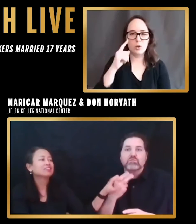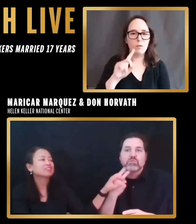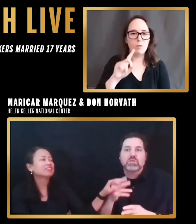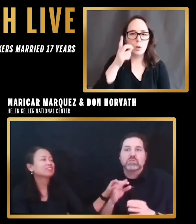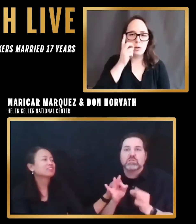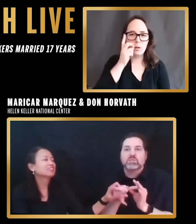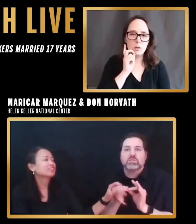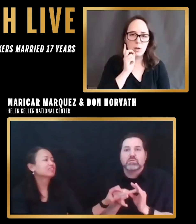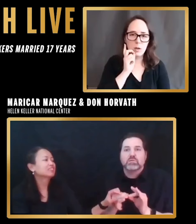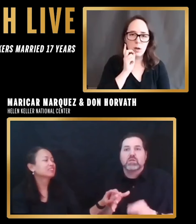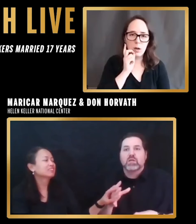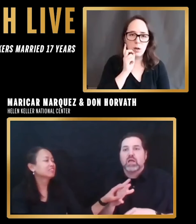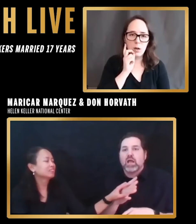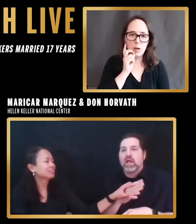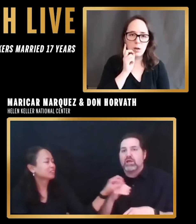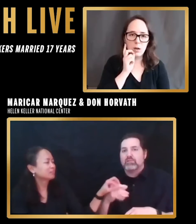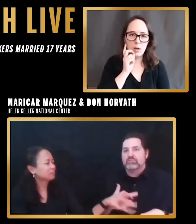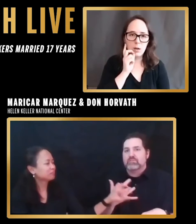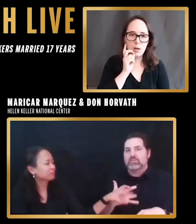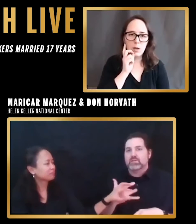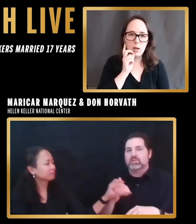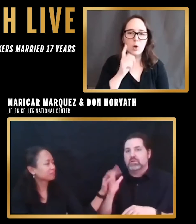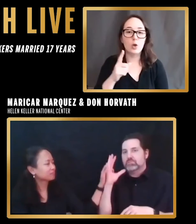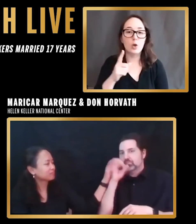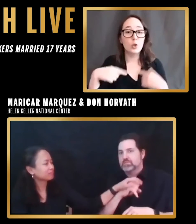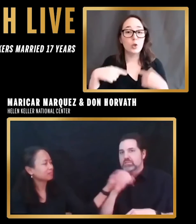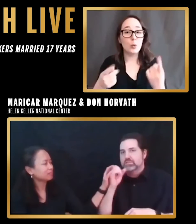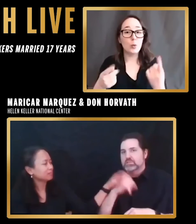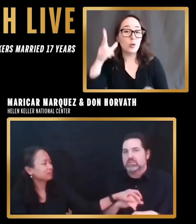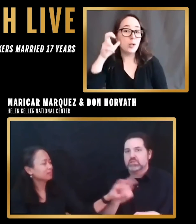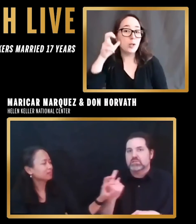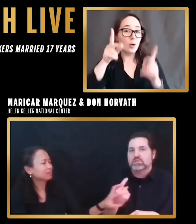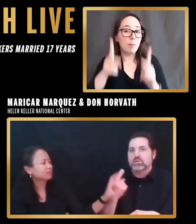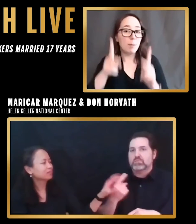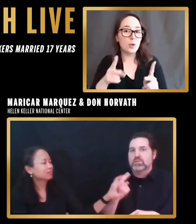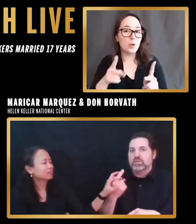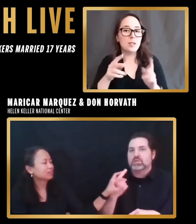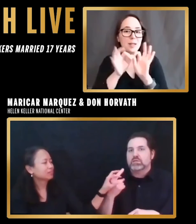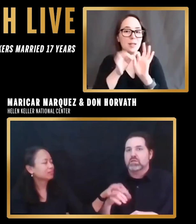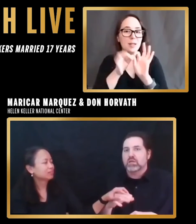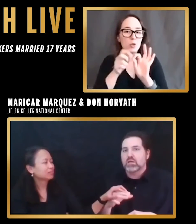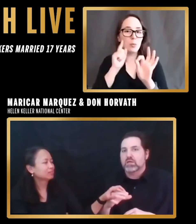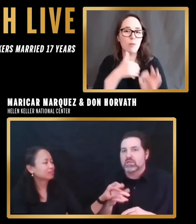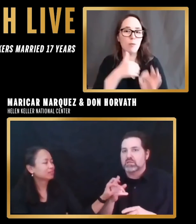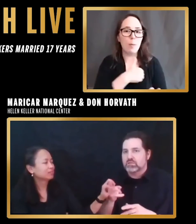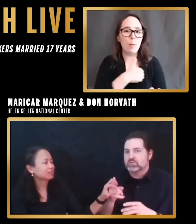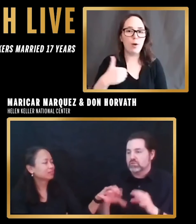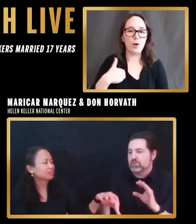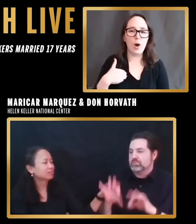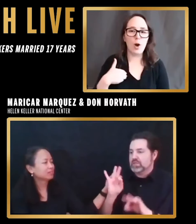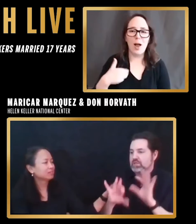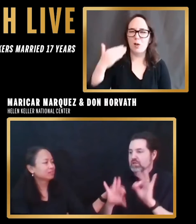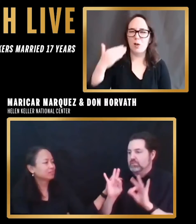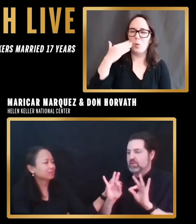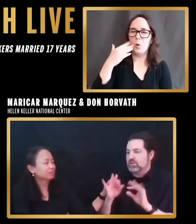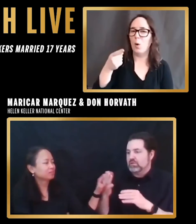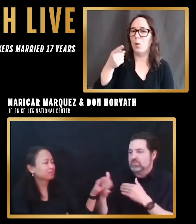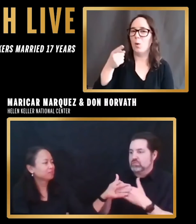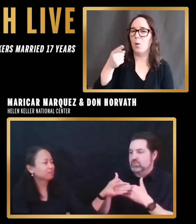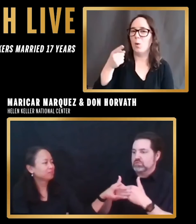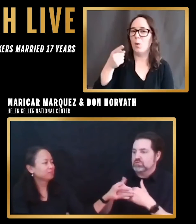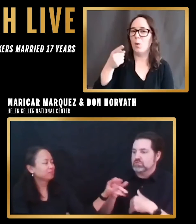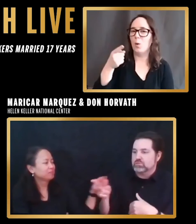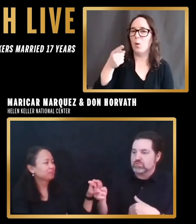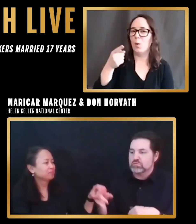for Maricar and feel like they're missing something she's communicating that you were picking up on because you were so close to